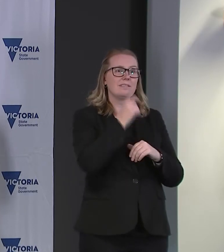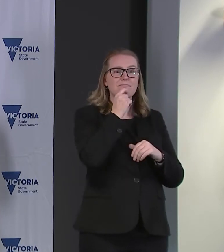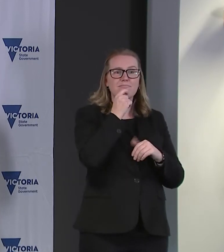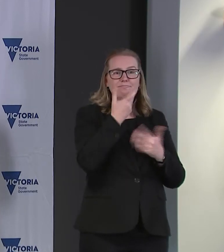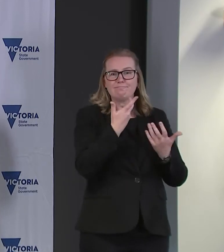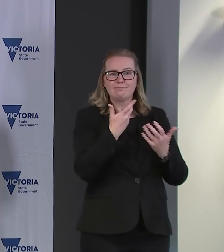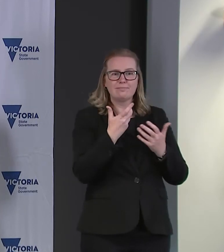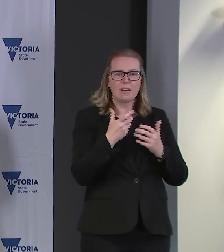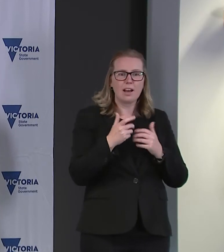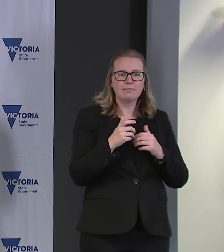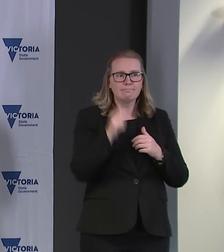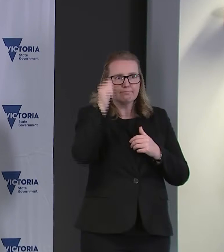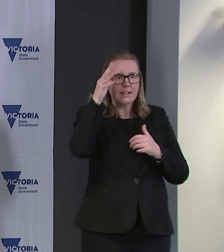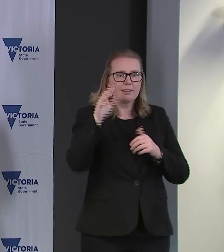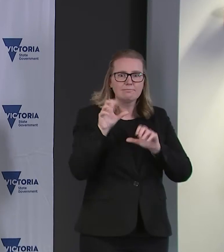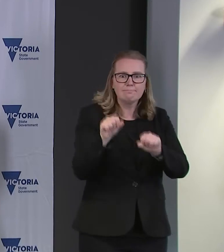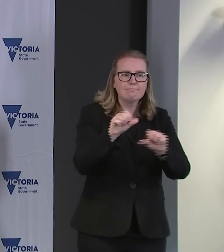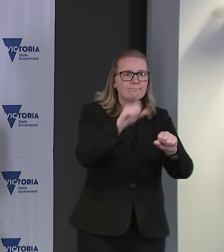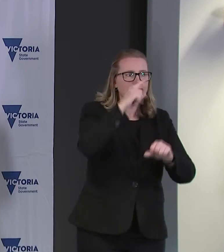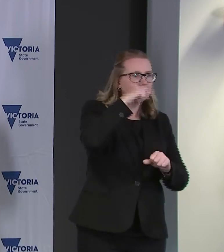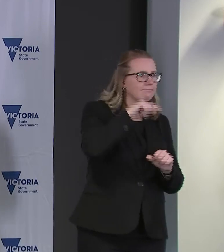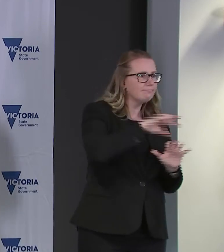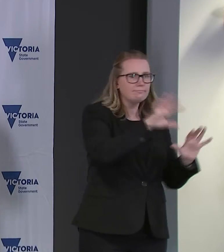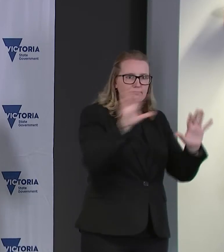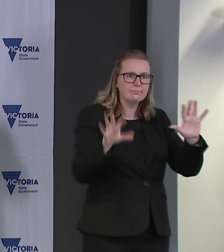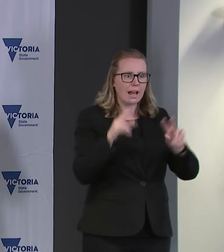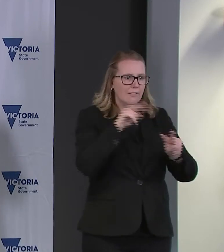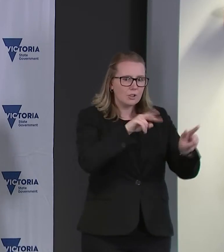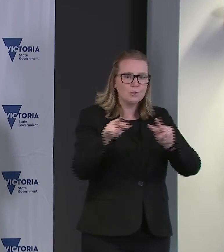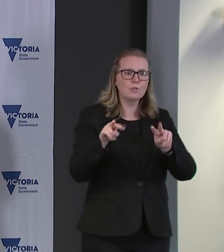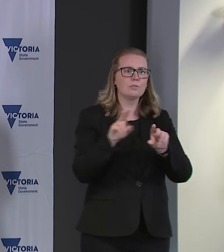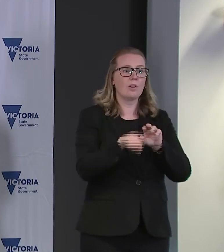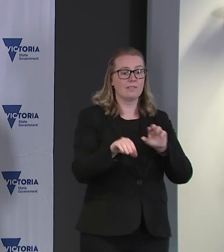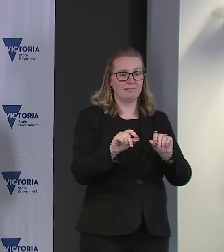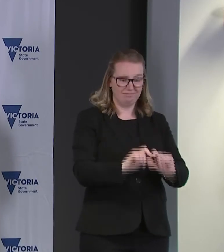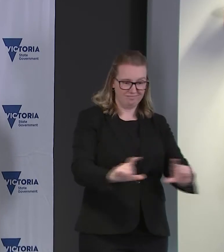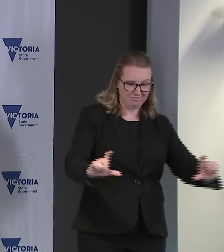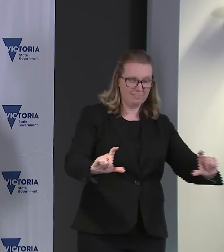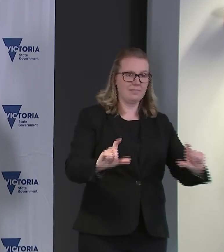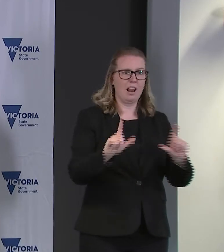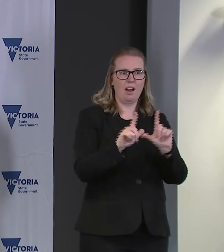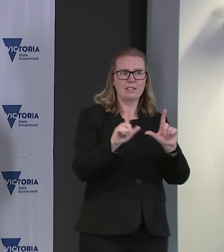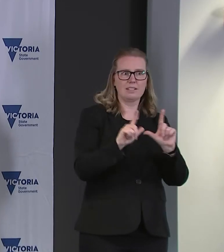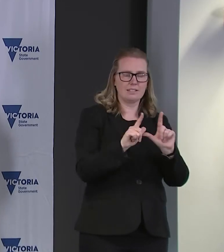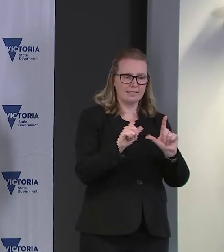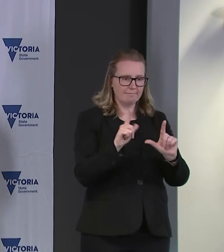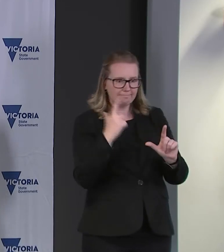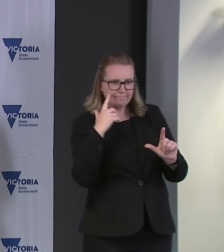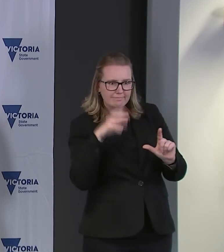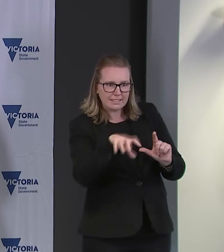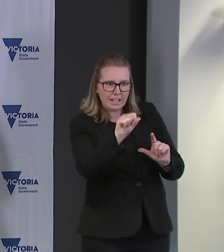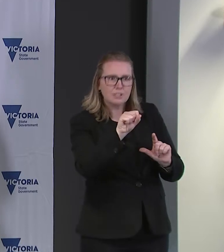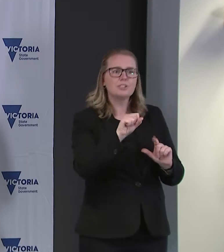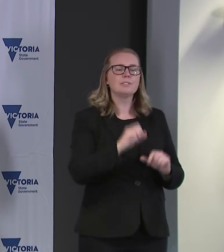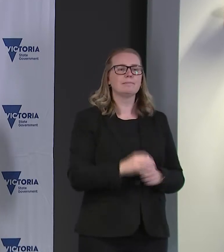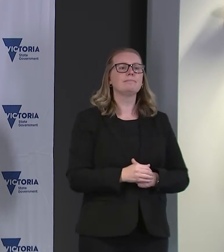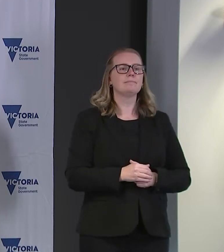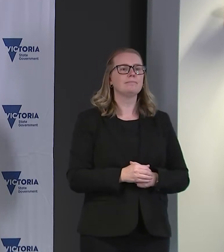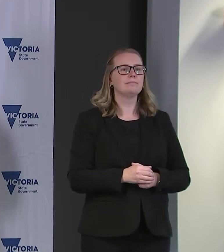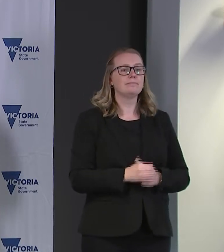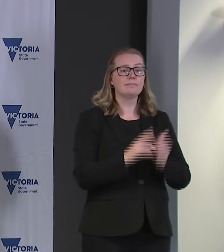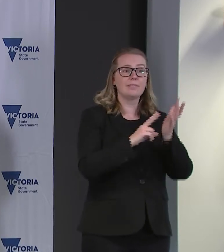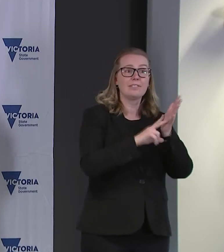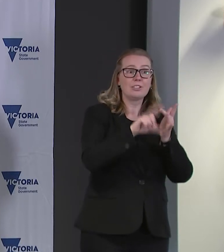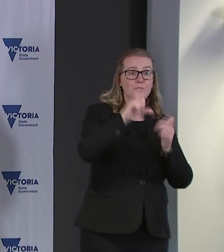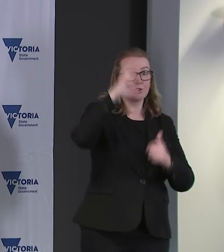they're using licence recognition technology, and in regional Victoria, really good support